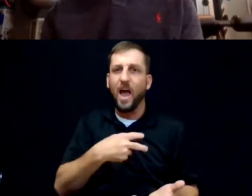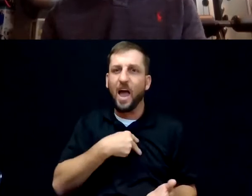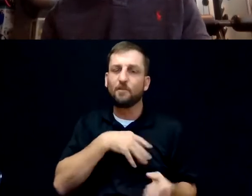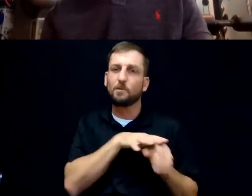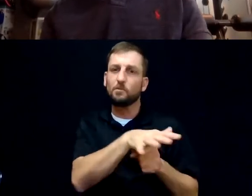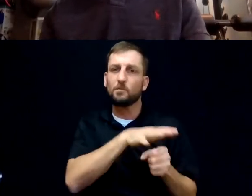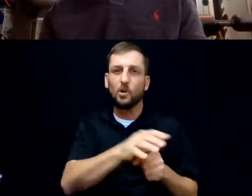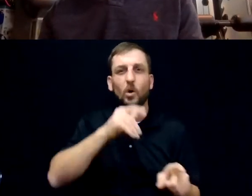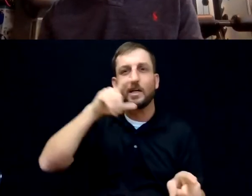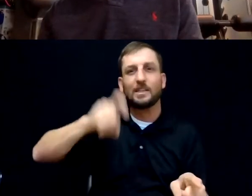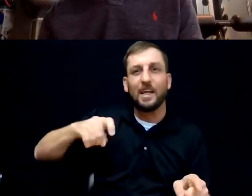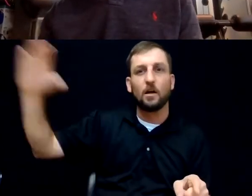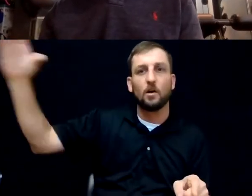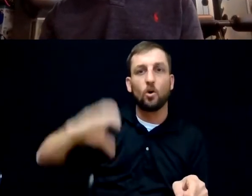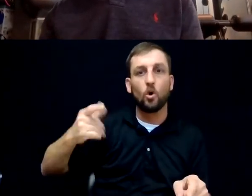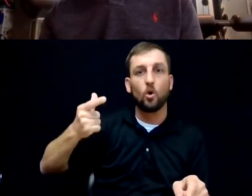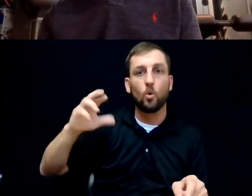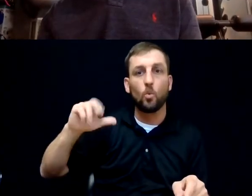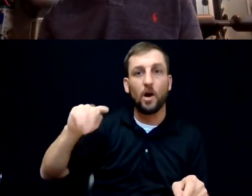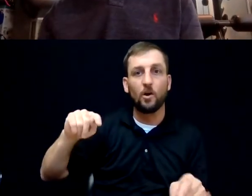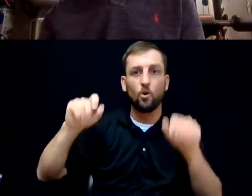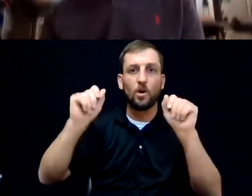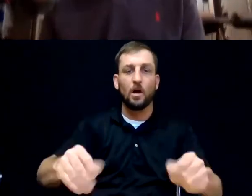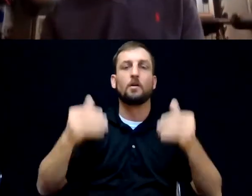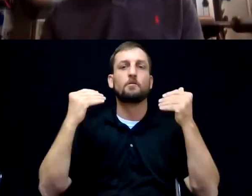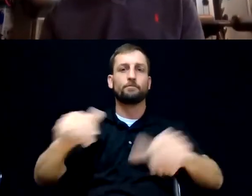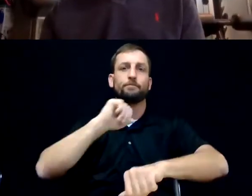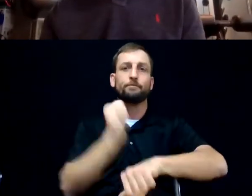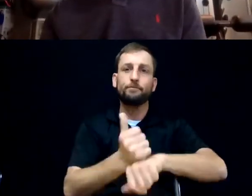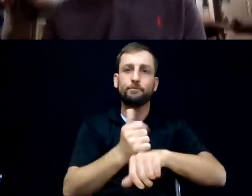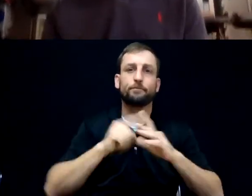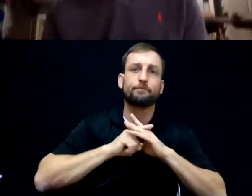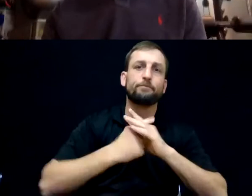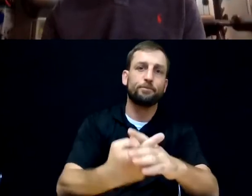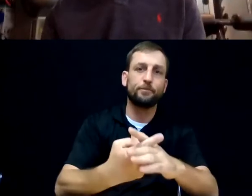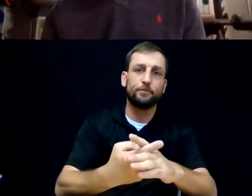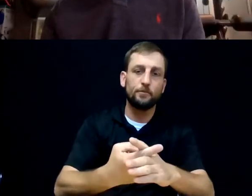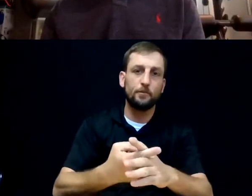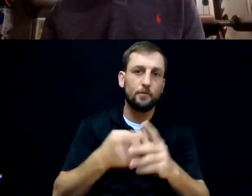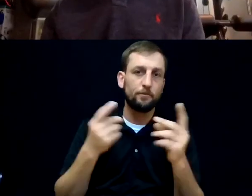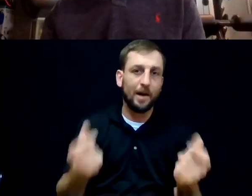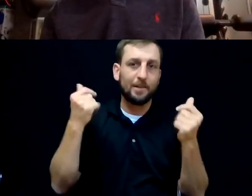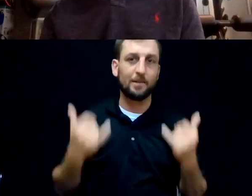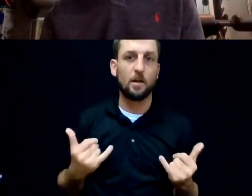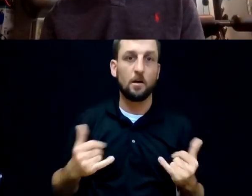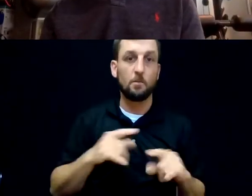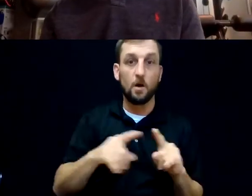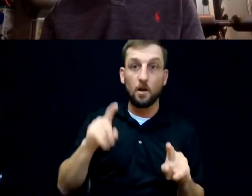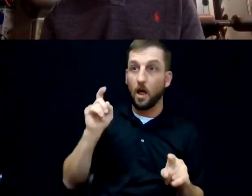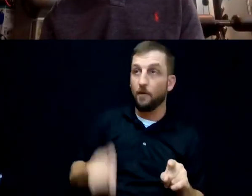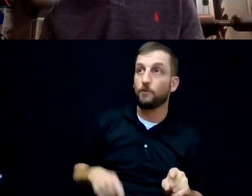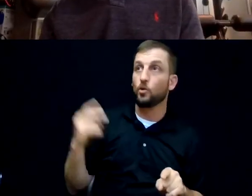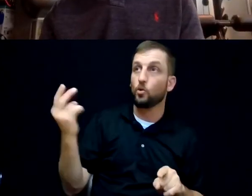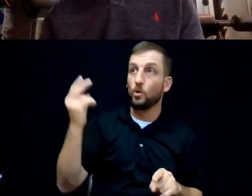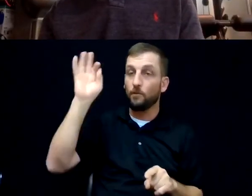need a grant, you can implement that project as fast as you want. But when you have to use federal funding and you have to